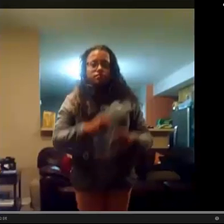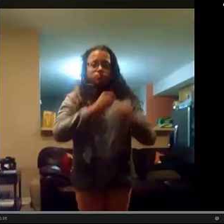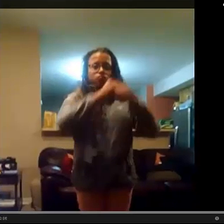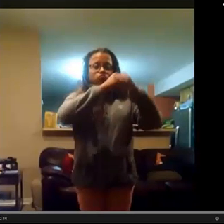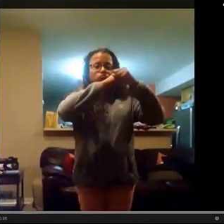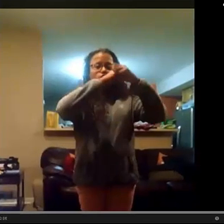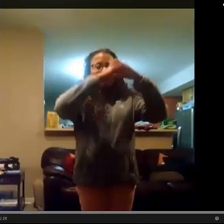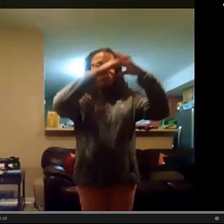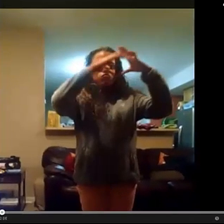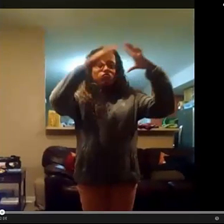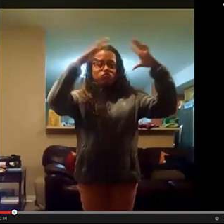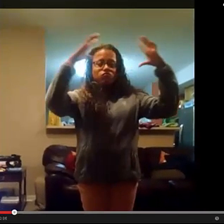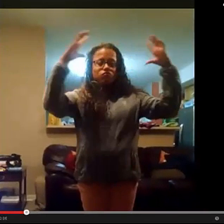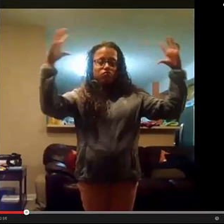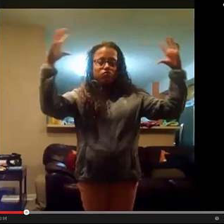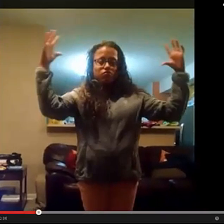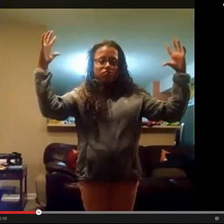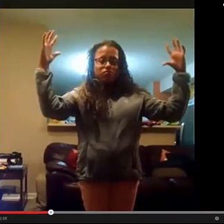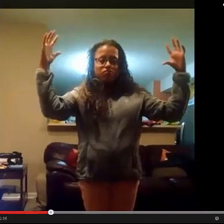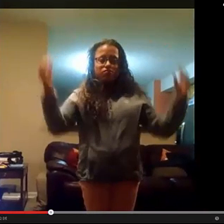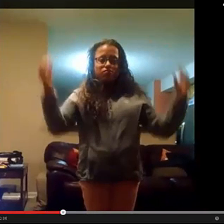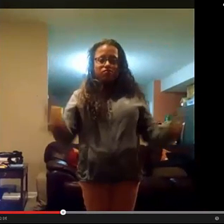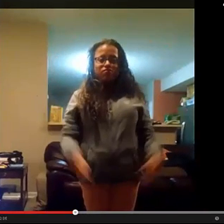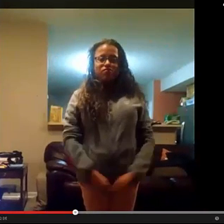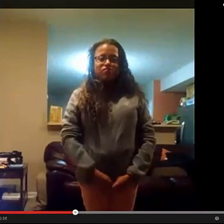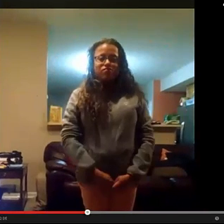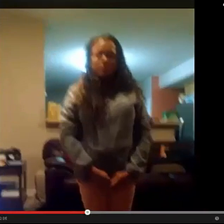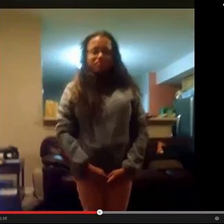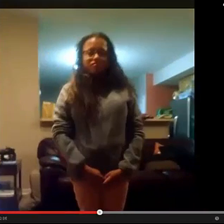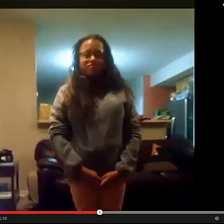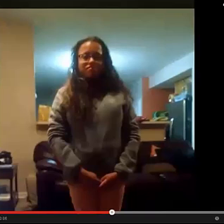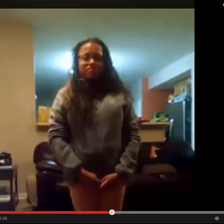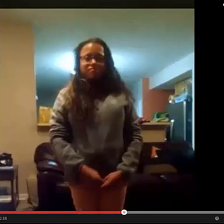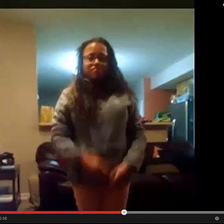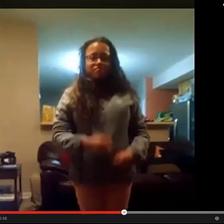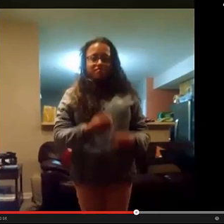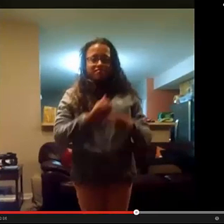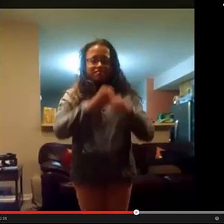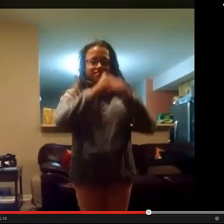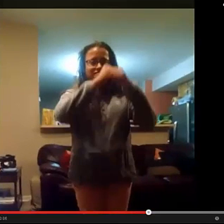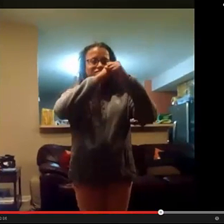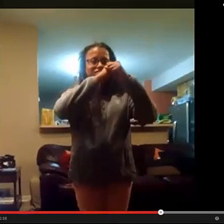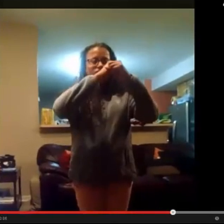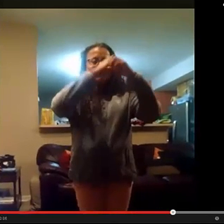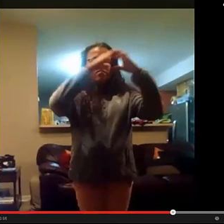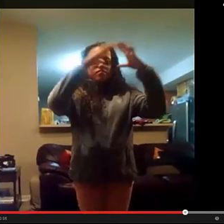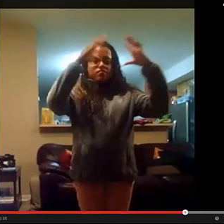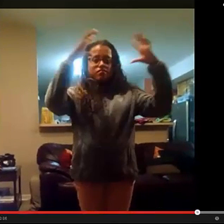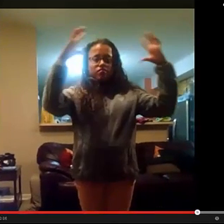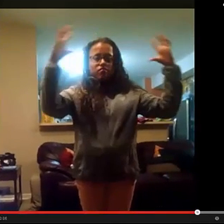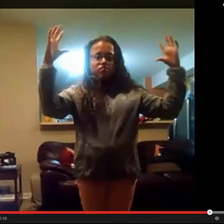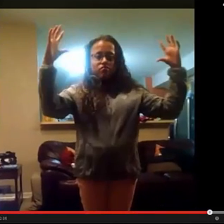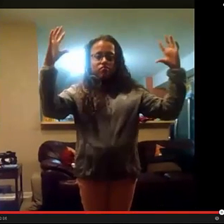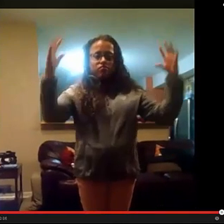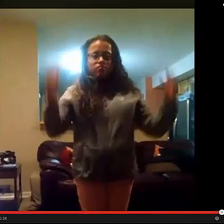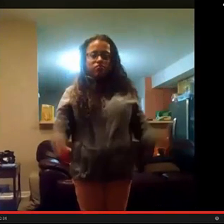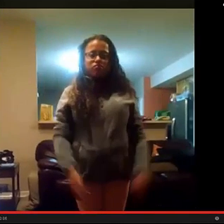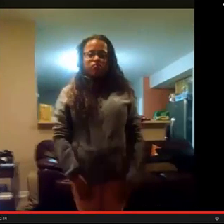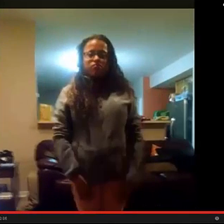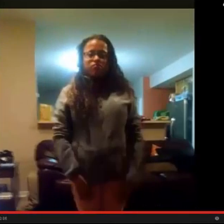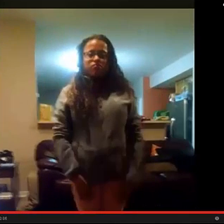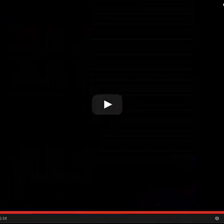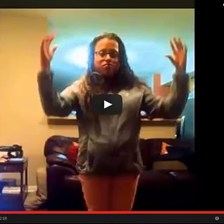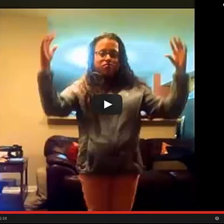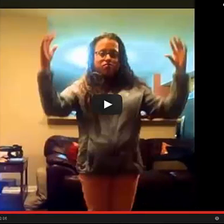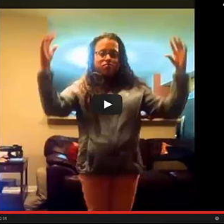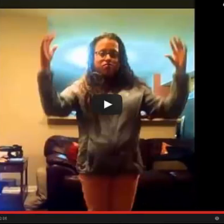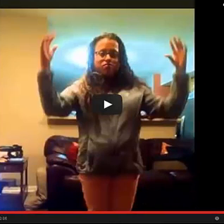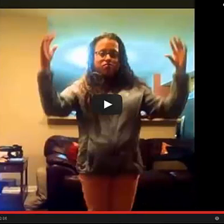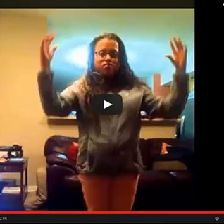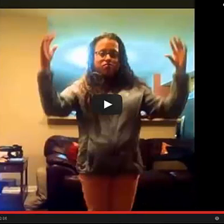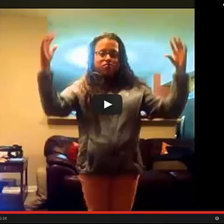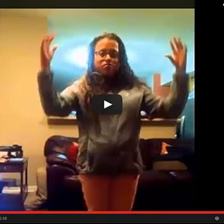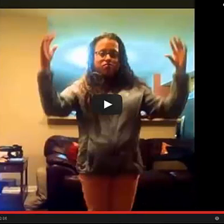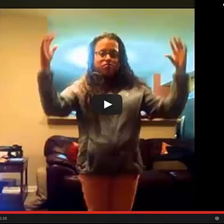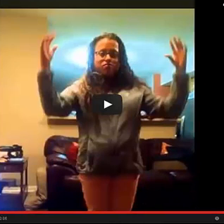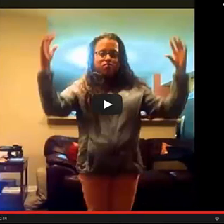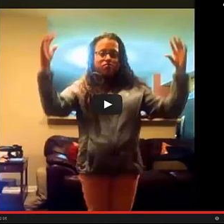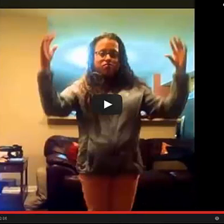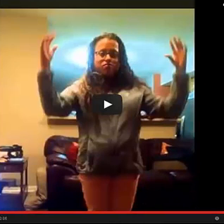is. Okay, it's kind of like putting that cloud above your head. You see it? Like we're going to think about it. We're going to put a thought bubble above our